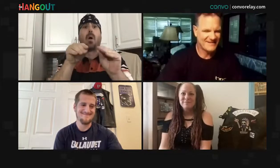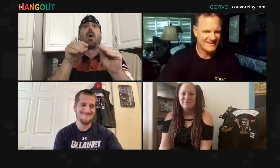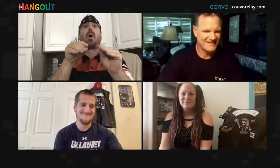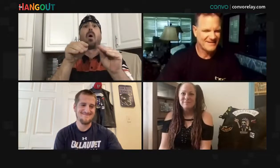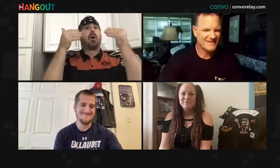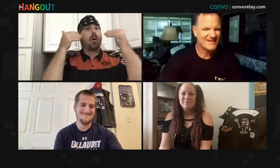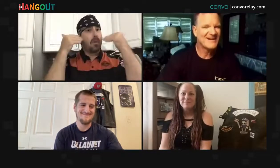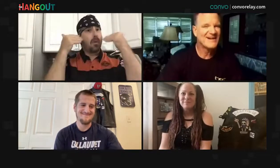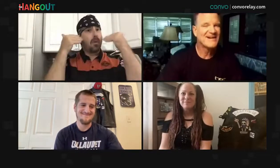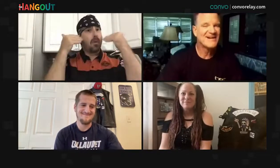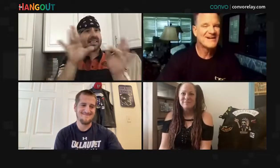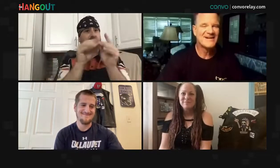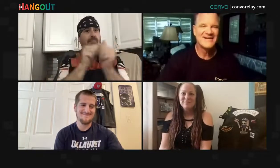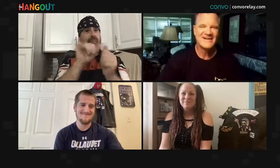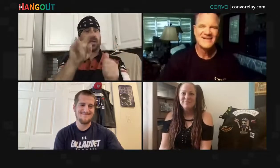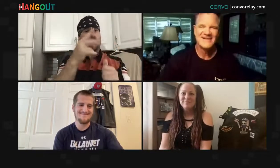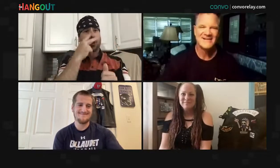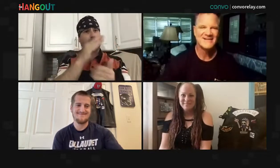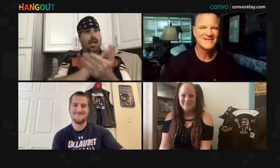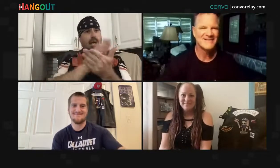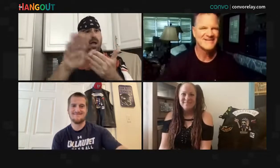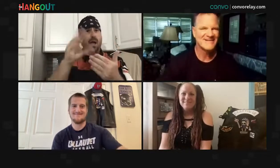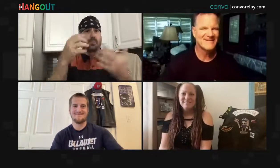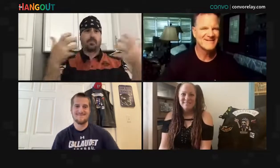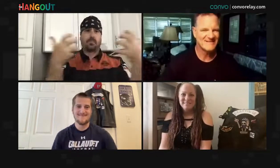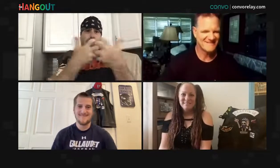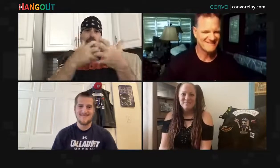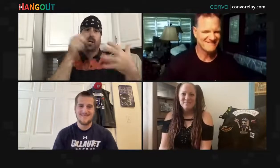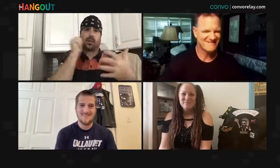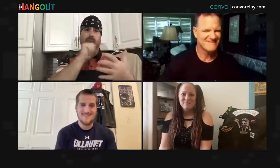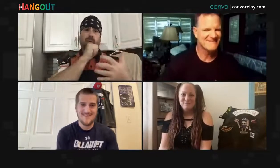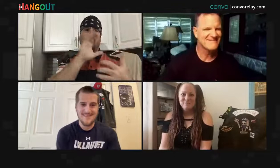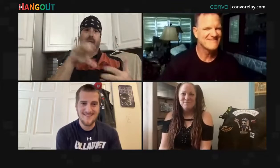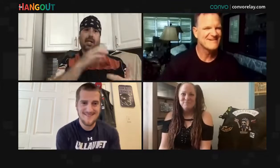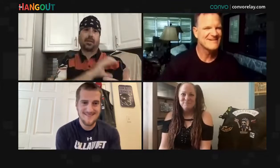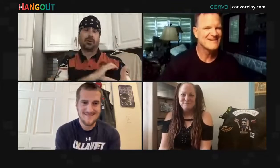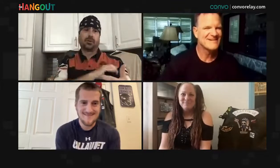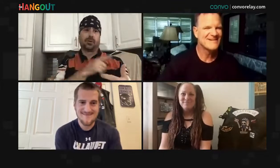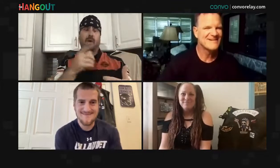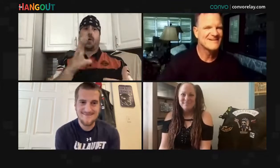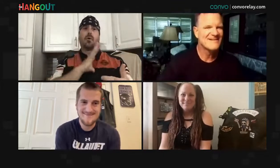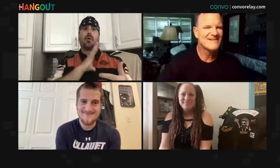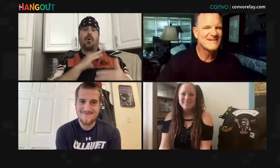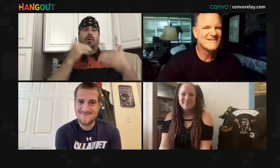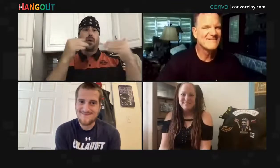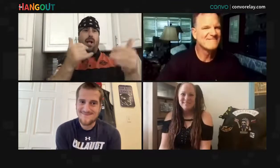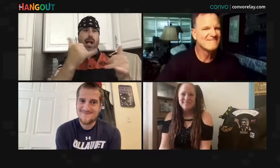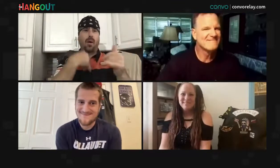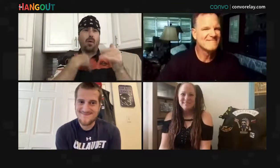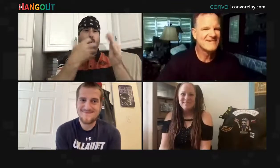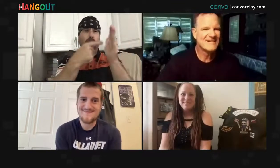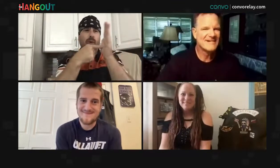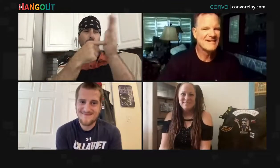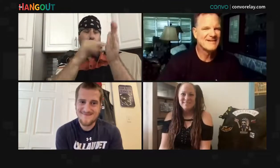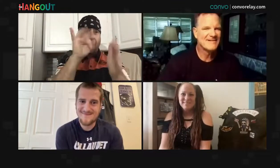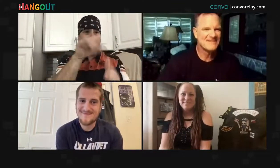some images and it actually linked and we found a logo that, actually fit in with the character